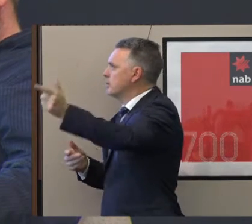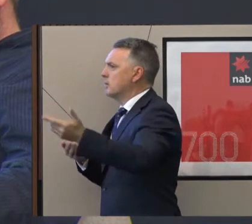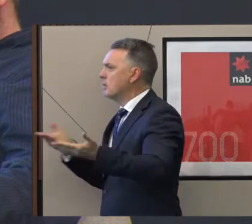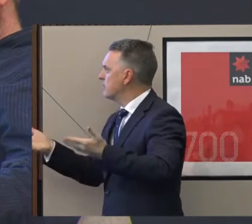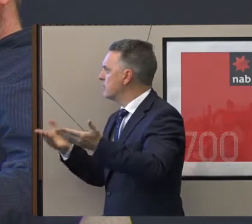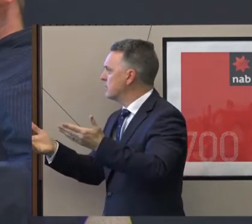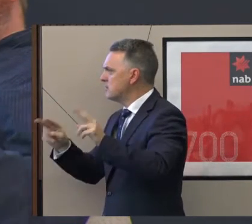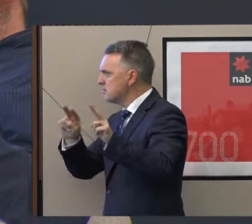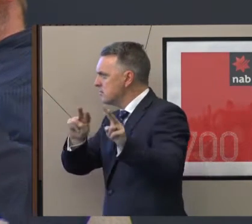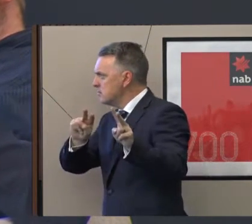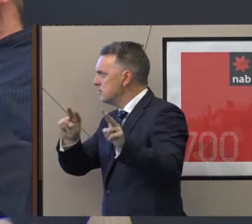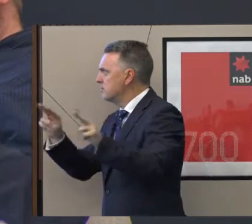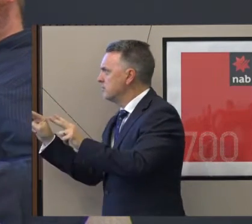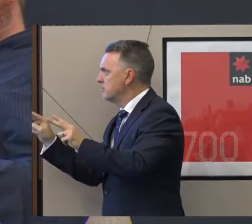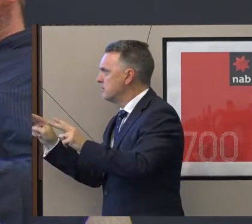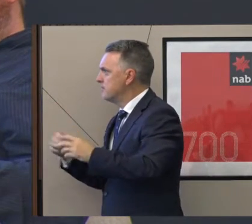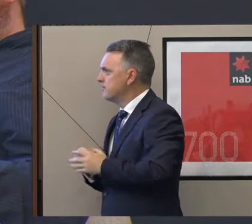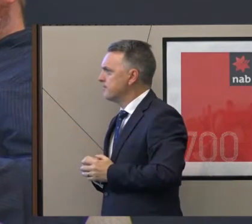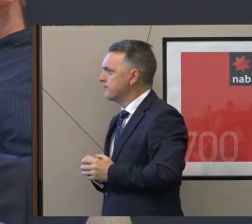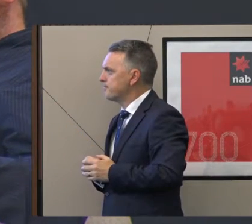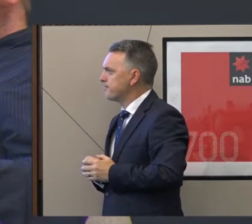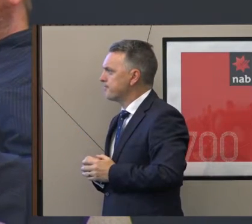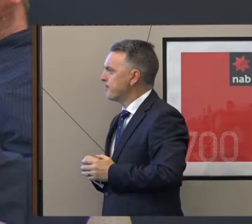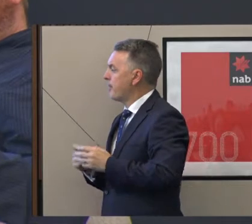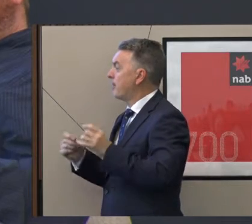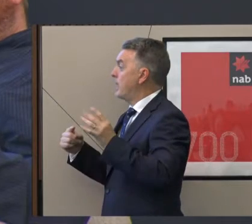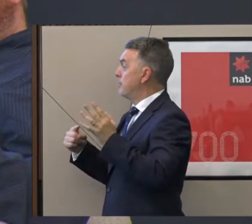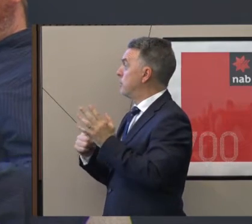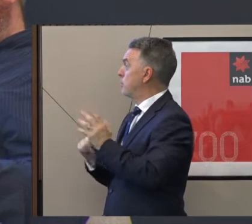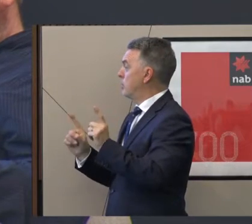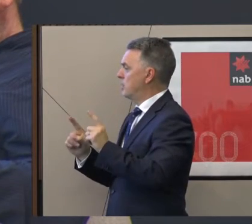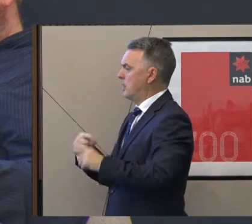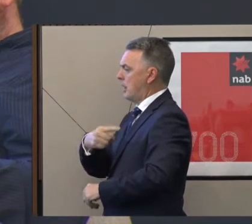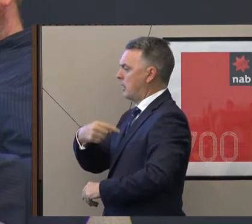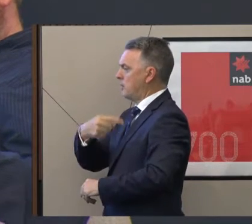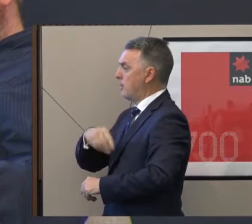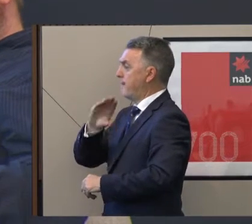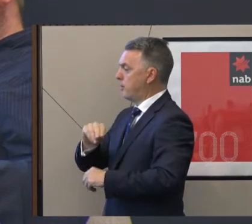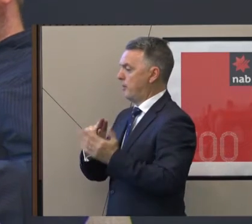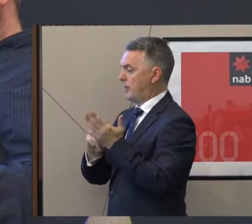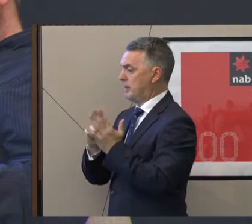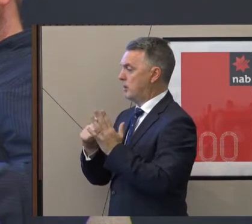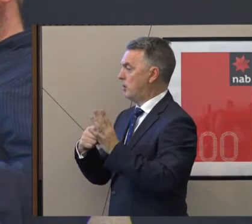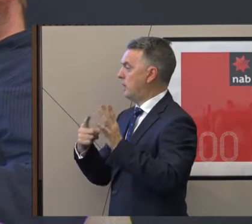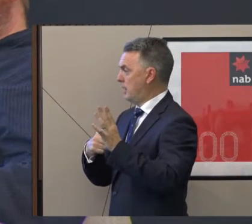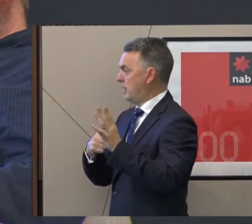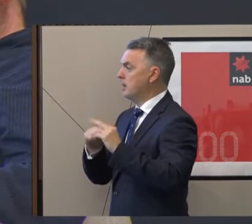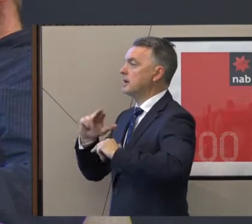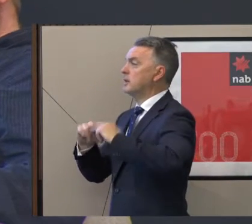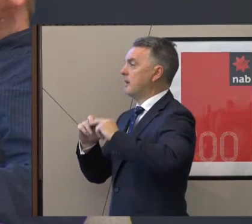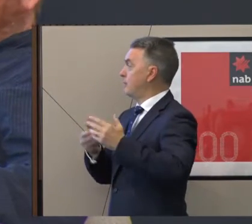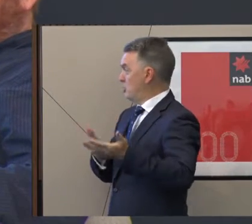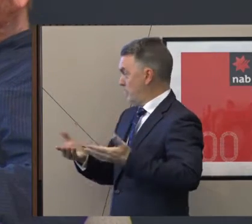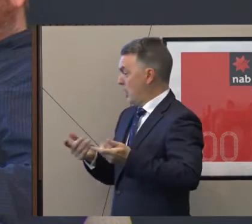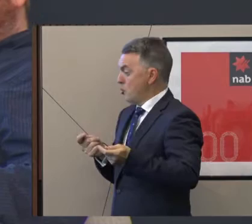services, and importantly, a commitment by the NDIA to developing services